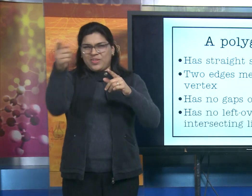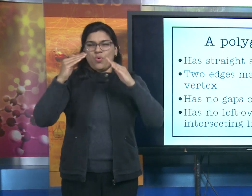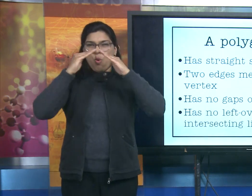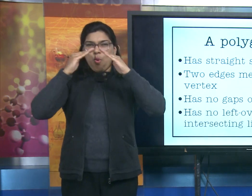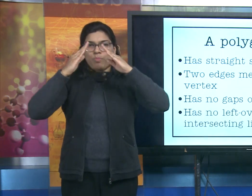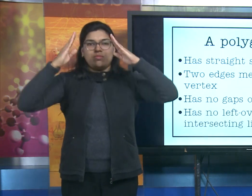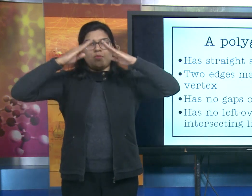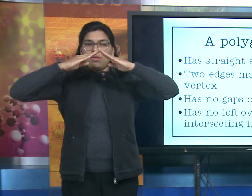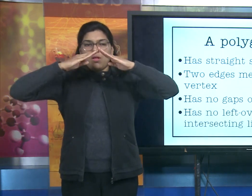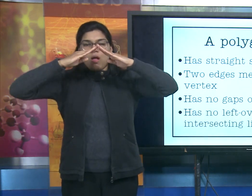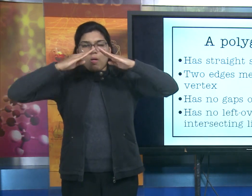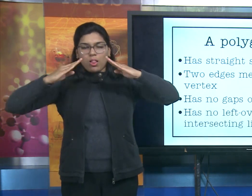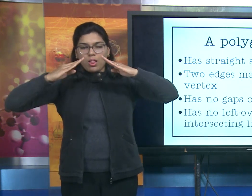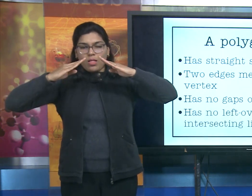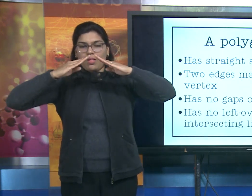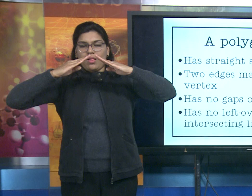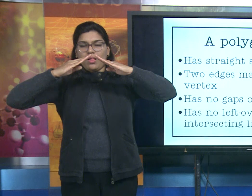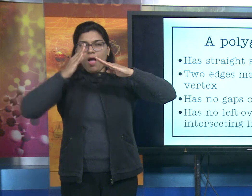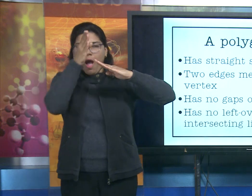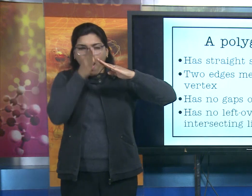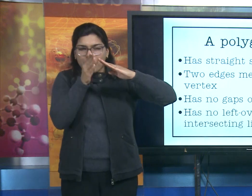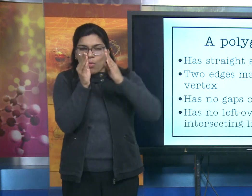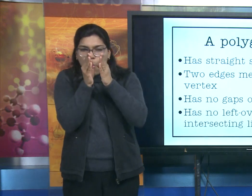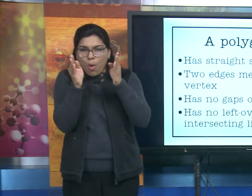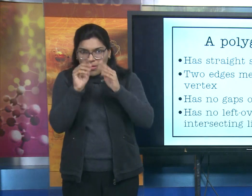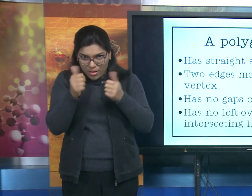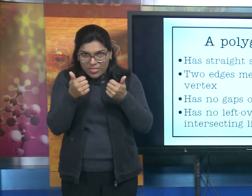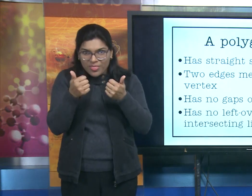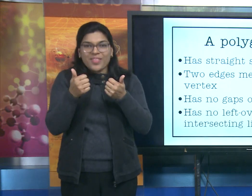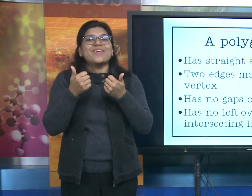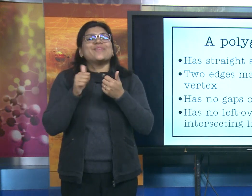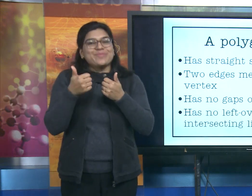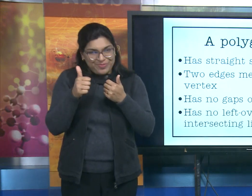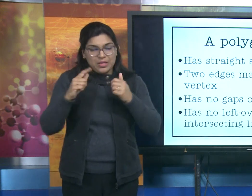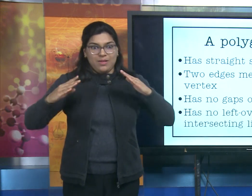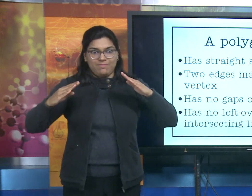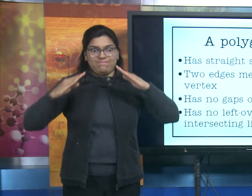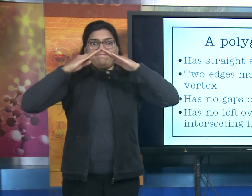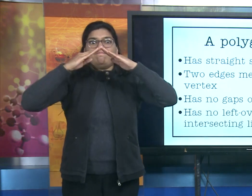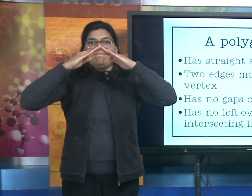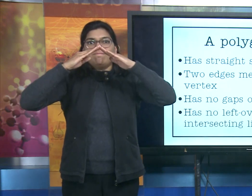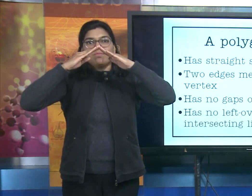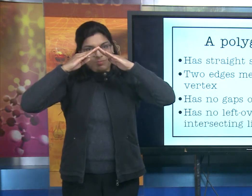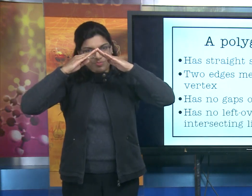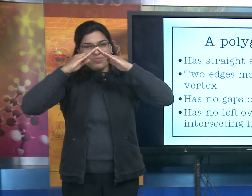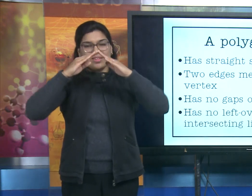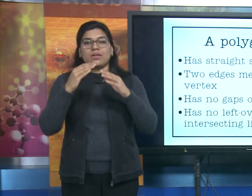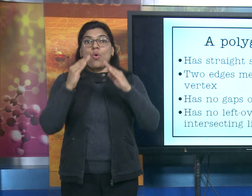because it is talking about vertex. Vertex are joined together, they are not having some space or